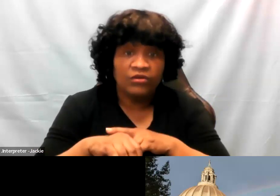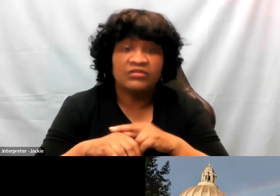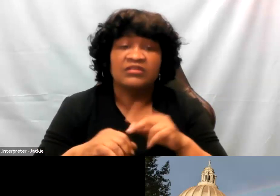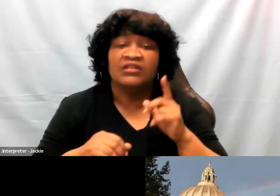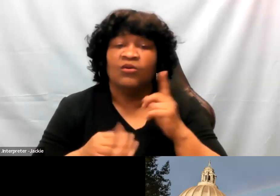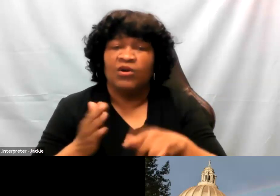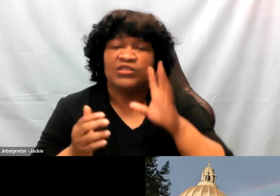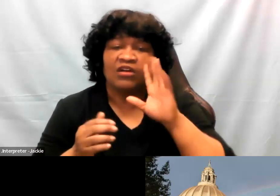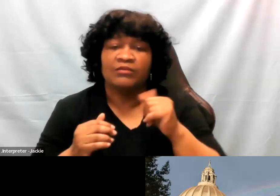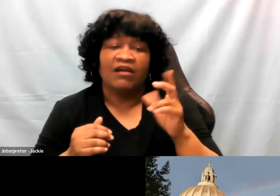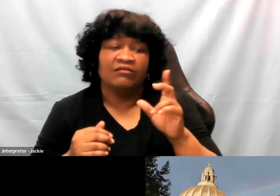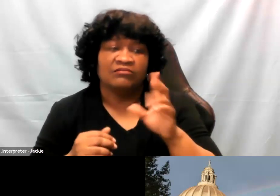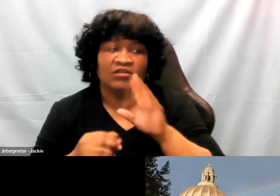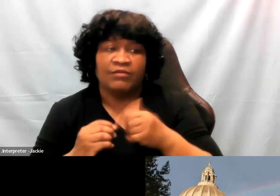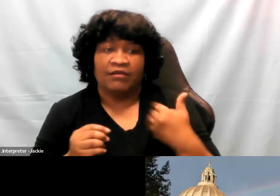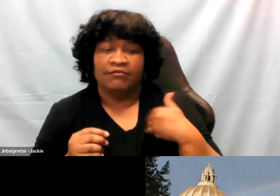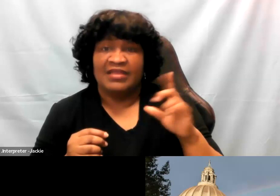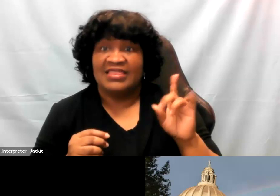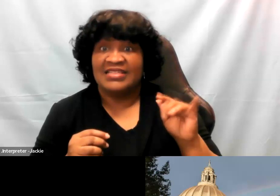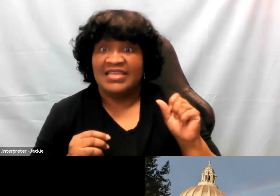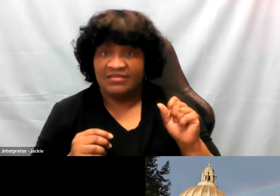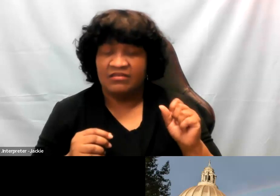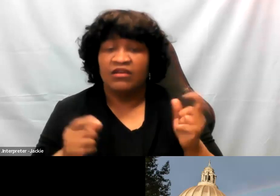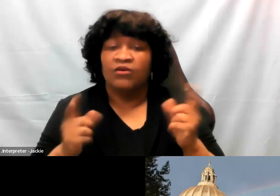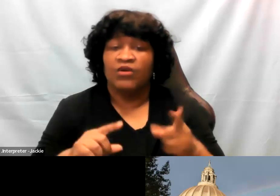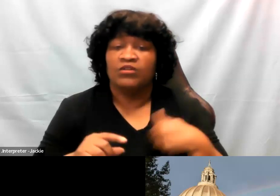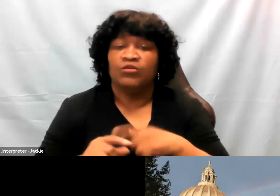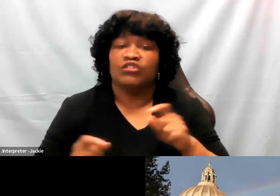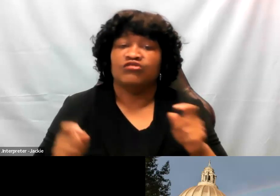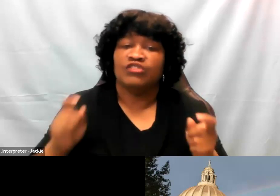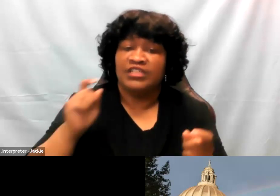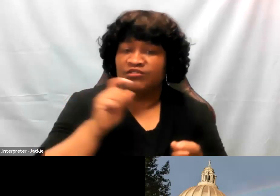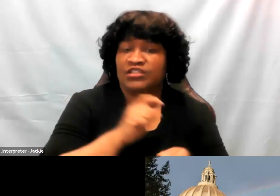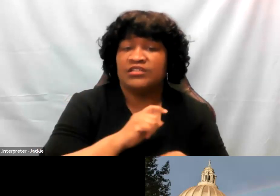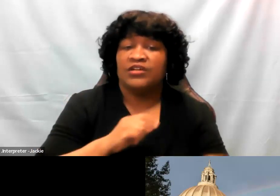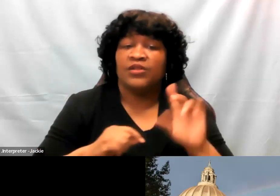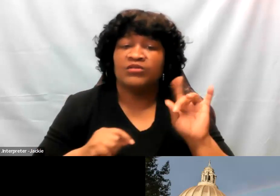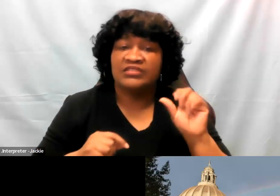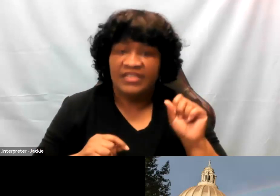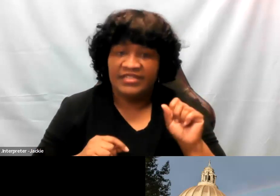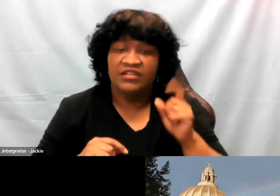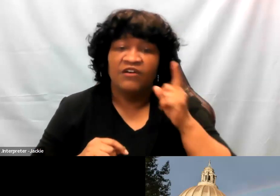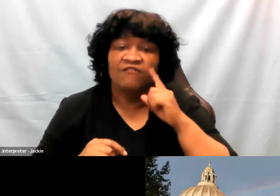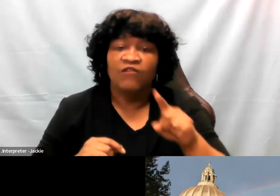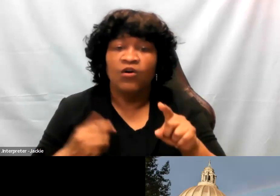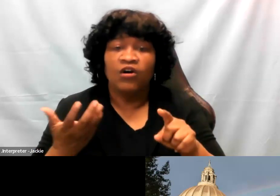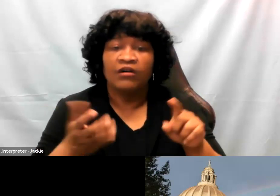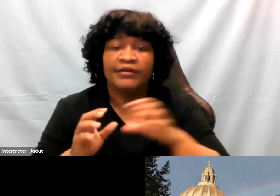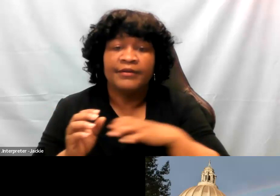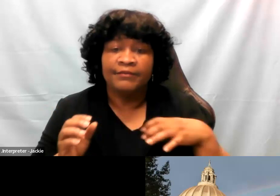we talked about, where we are changing those dates for CRIS committee